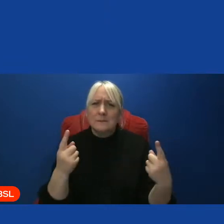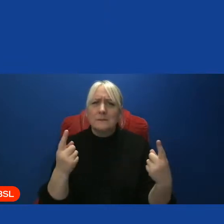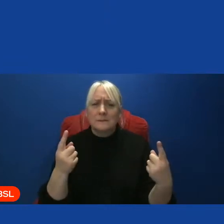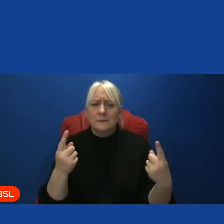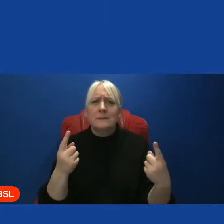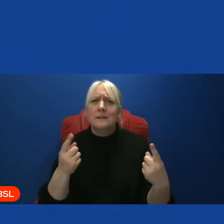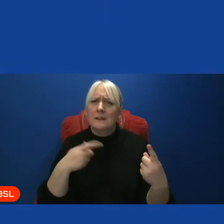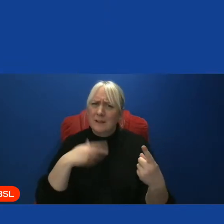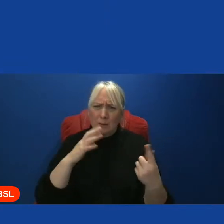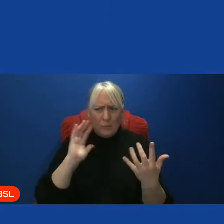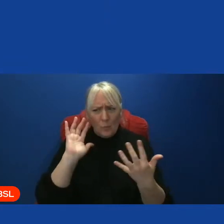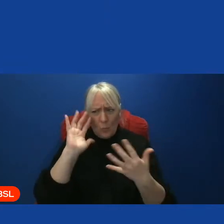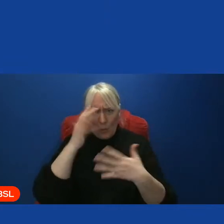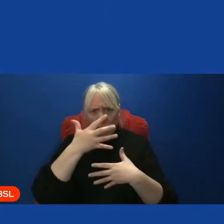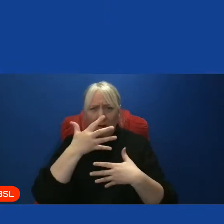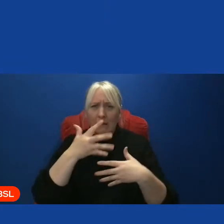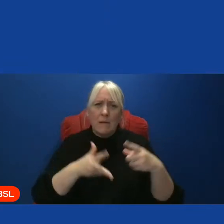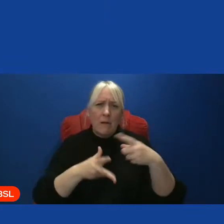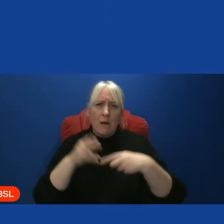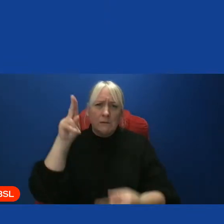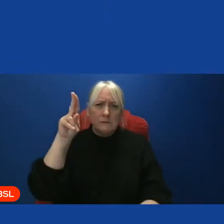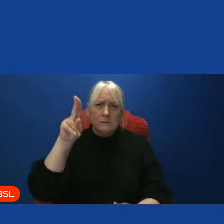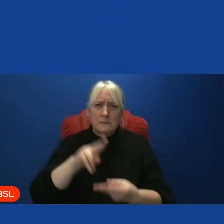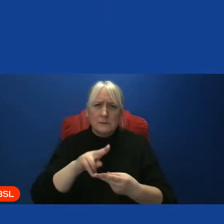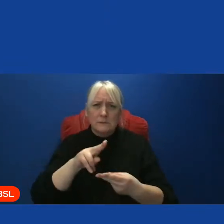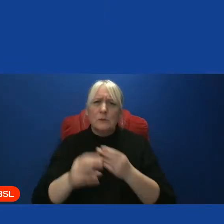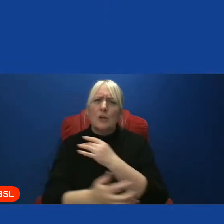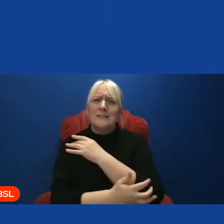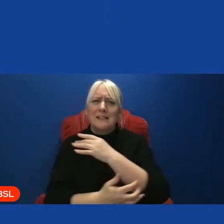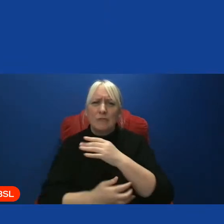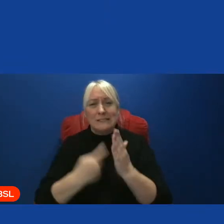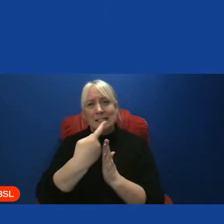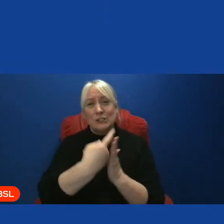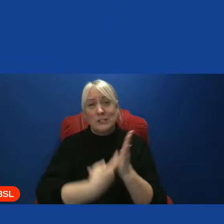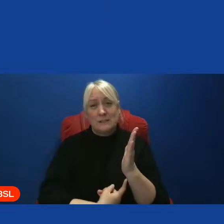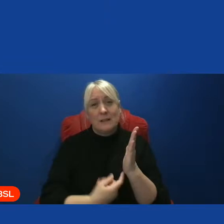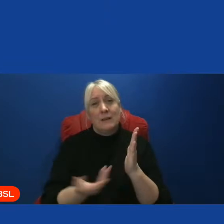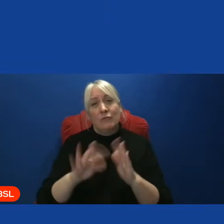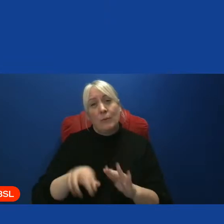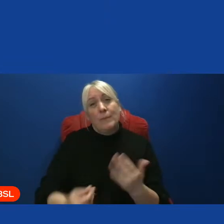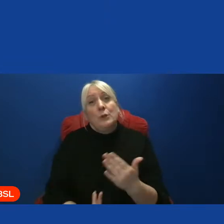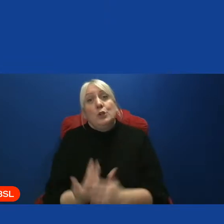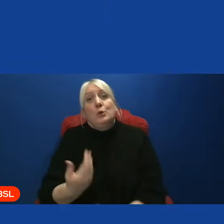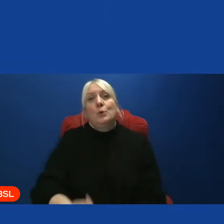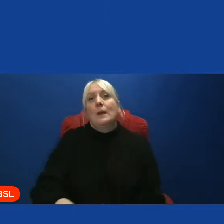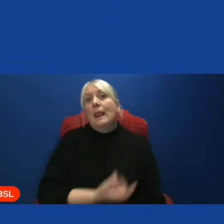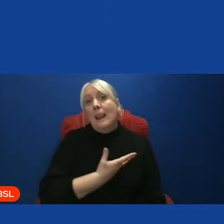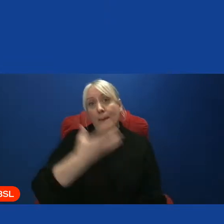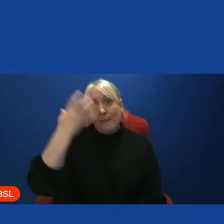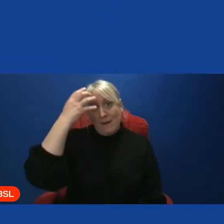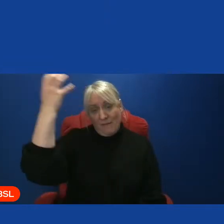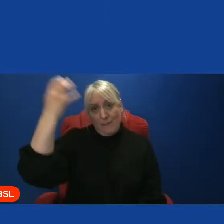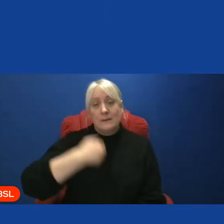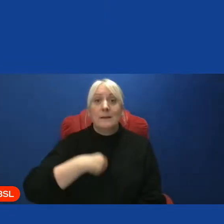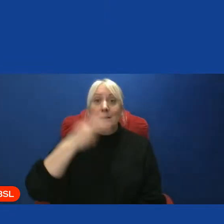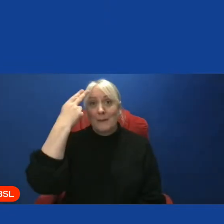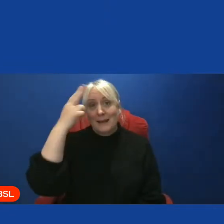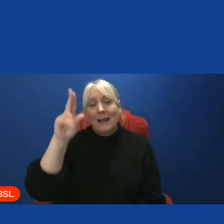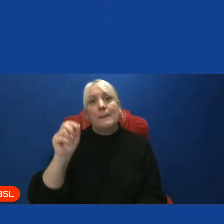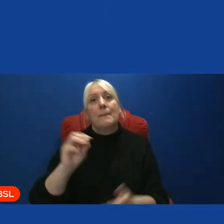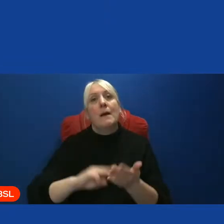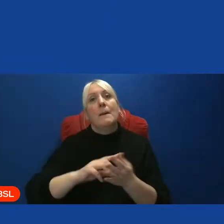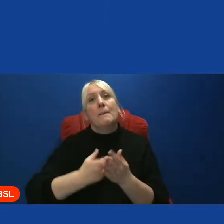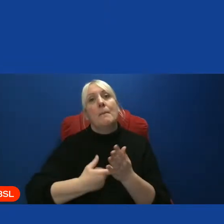and savage potential cuts agenda and austerity agenda by the new Labour government. My name is Martin Kavanagh. I'm the National